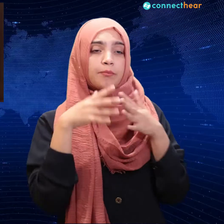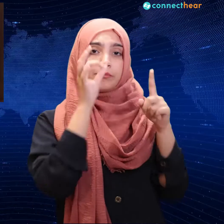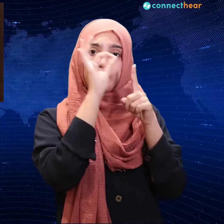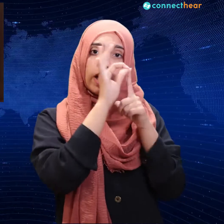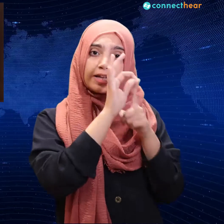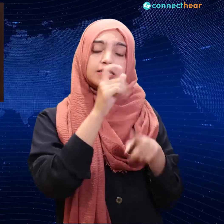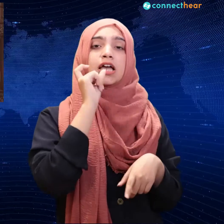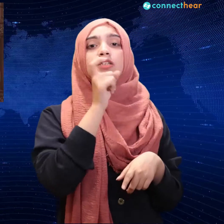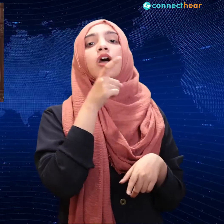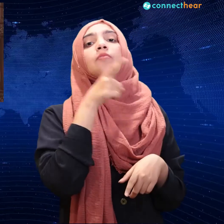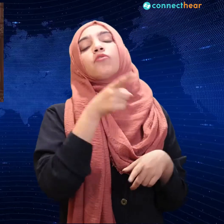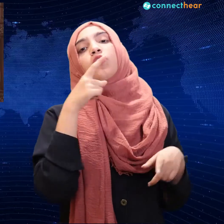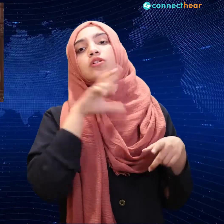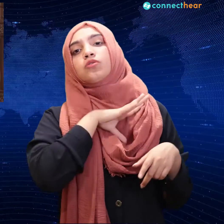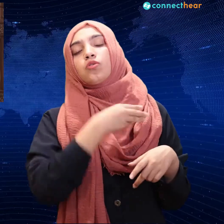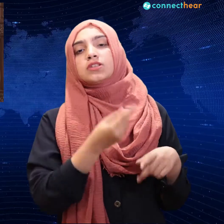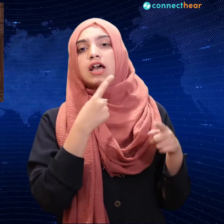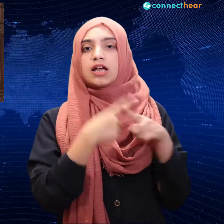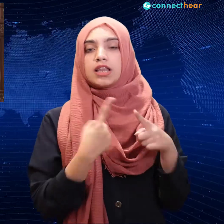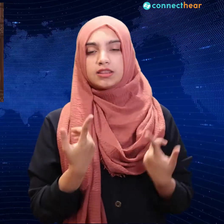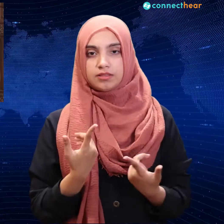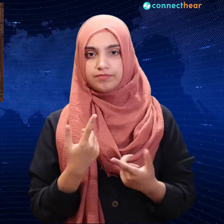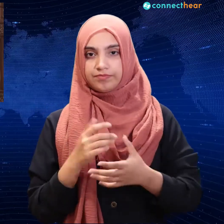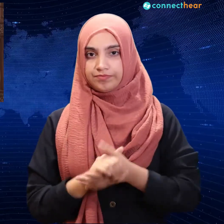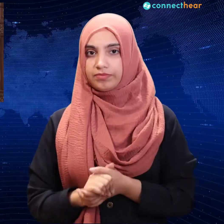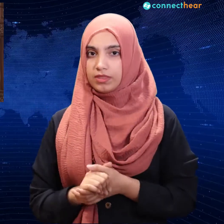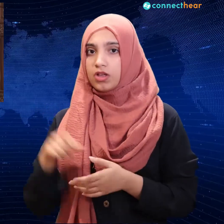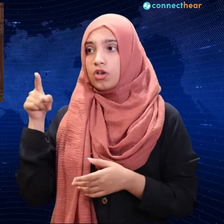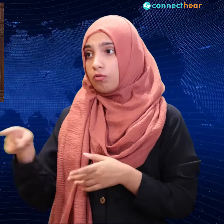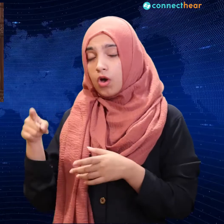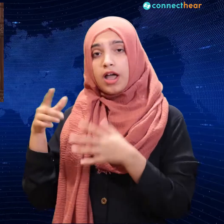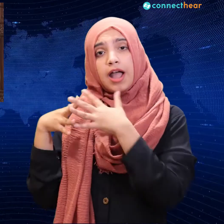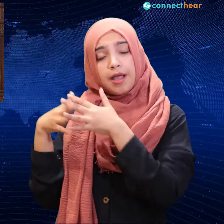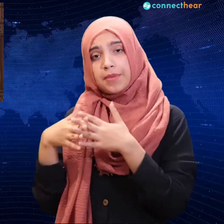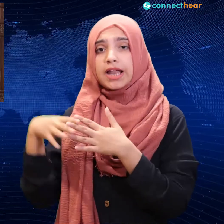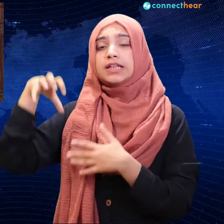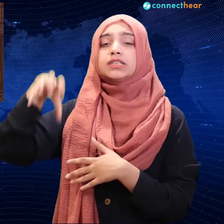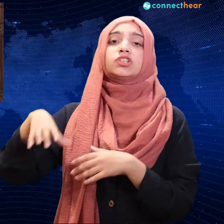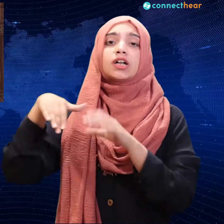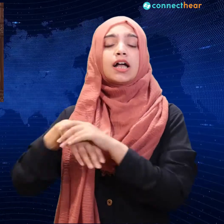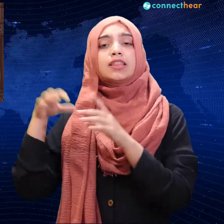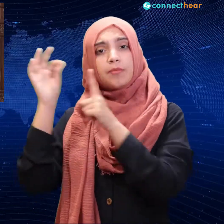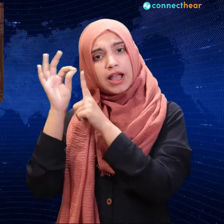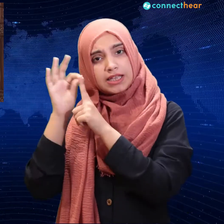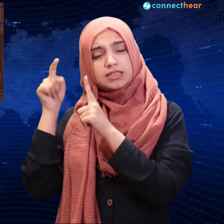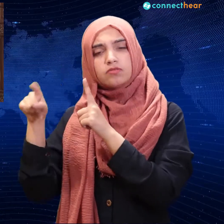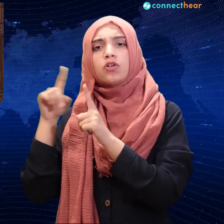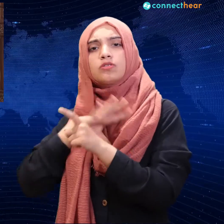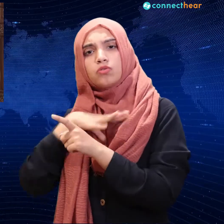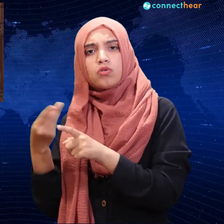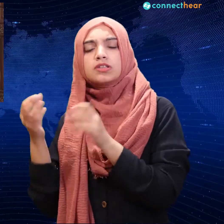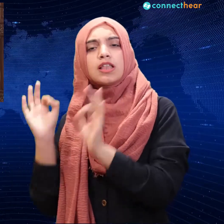safe havens in Pakistan. The fact is, Washington, it seems, just can't trust Pakistan. There are calls